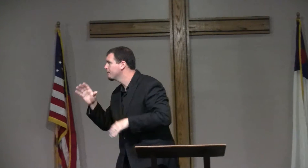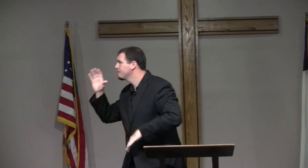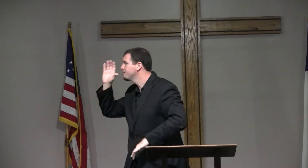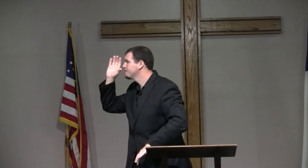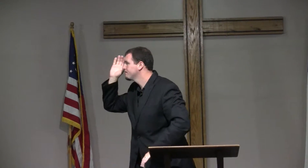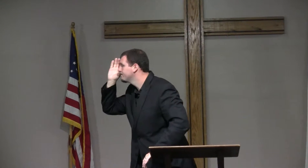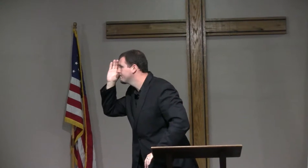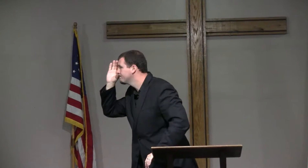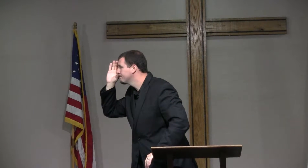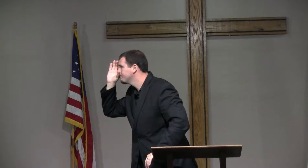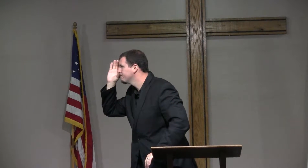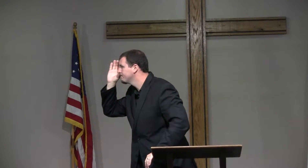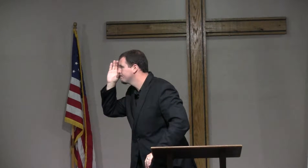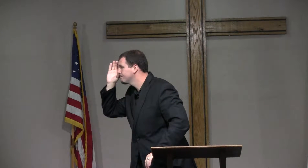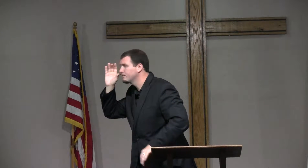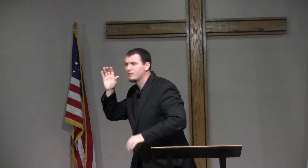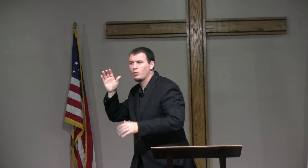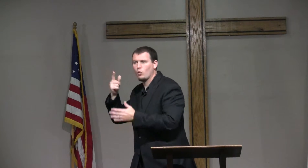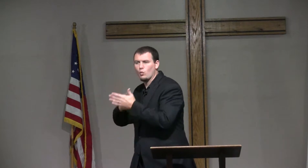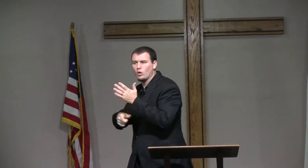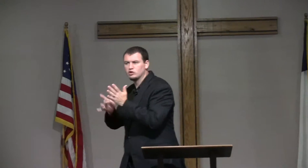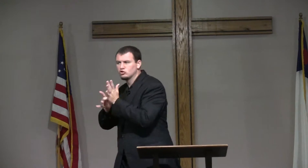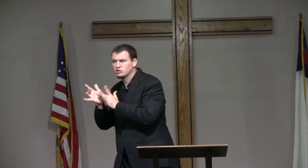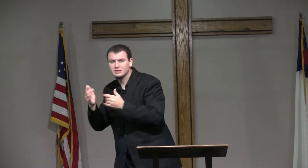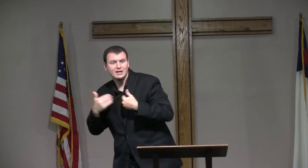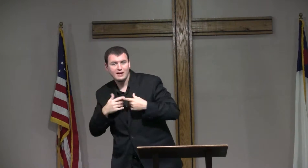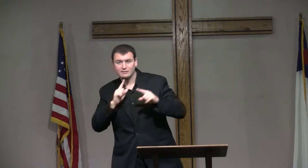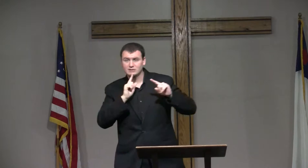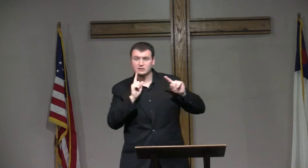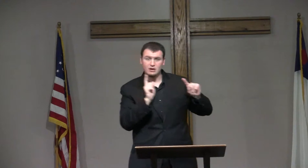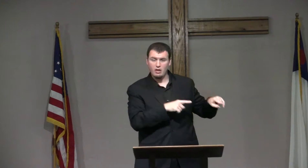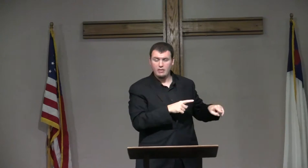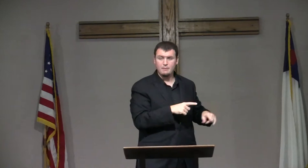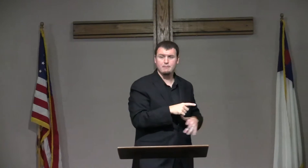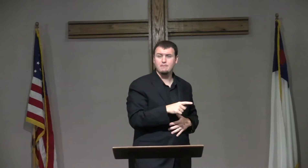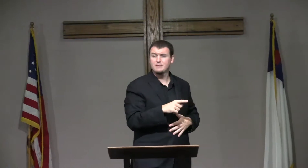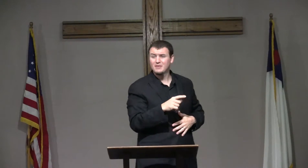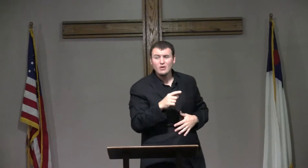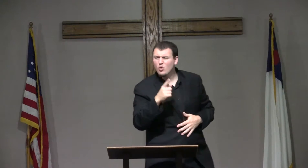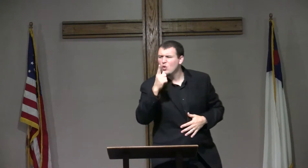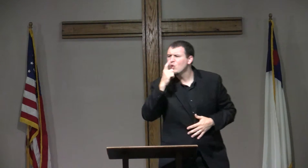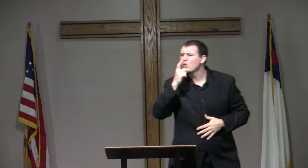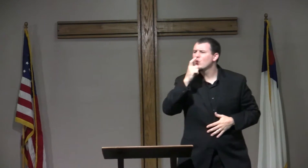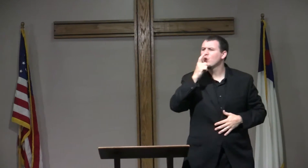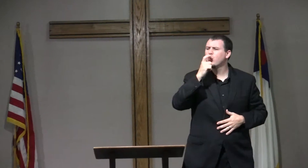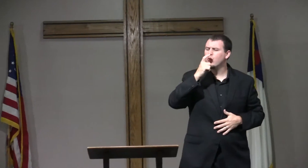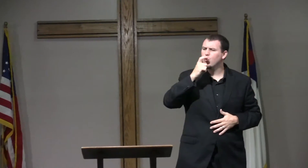him up the mountain, and they're crowded around him, and they're listening to what Jesus has to tell